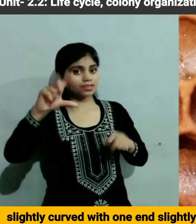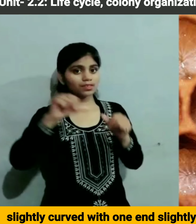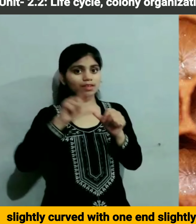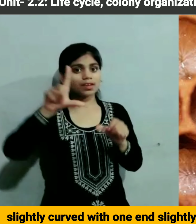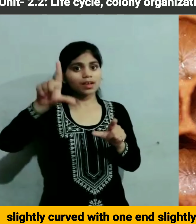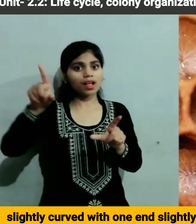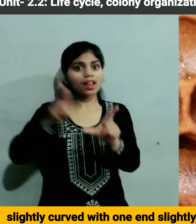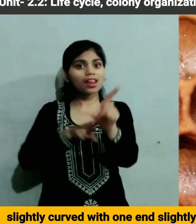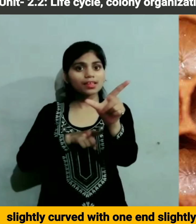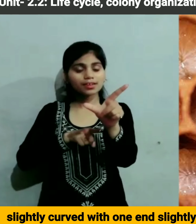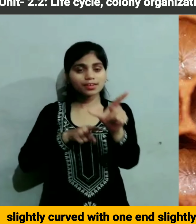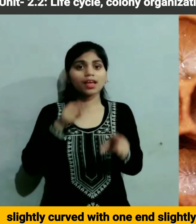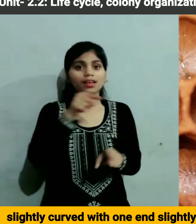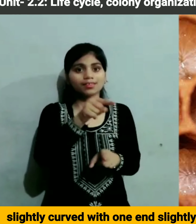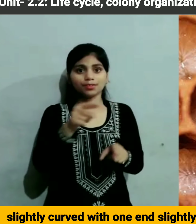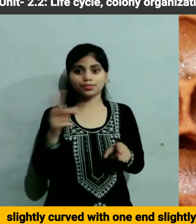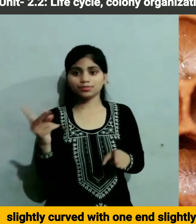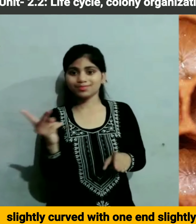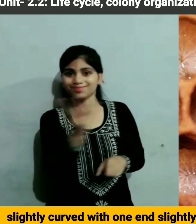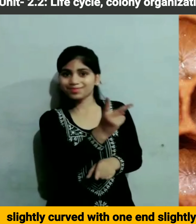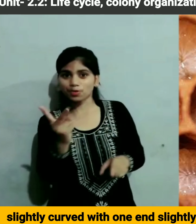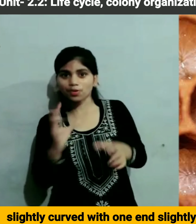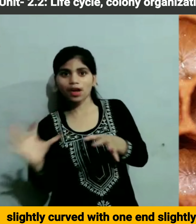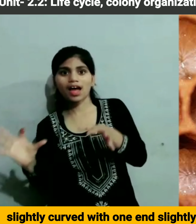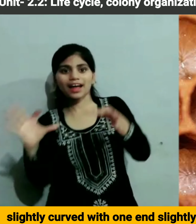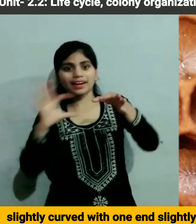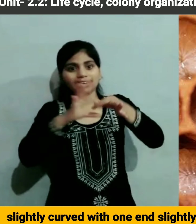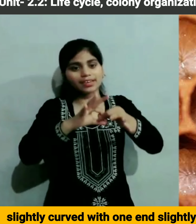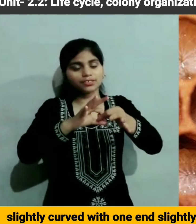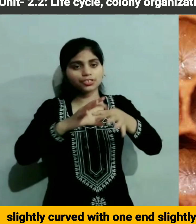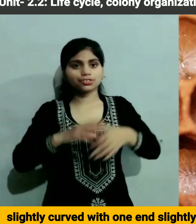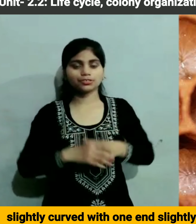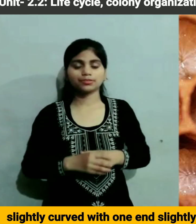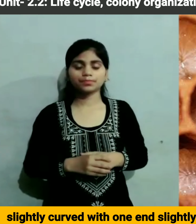end attached to the boom of the cell.